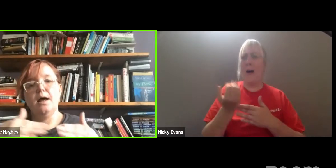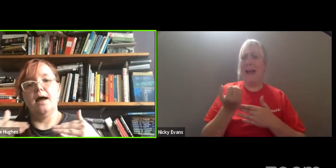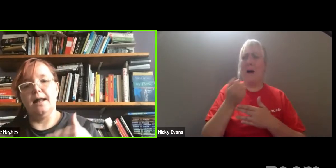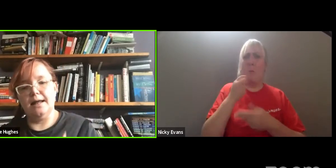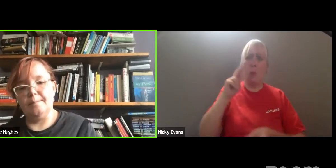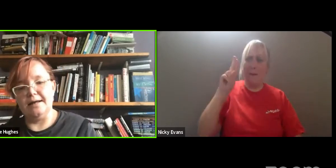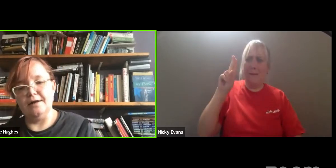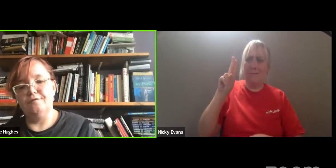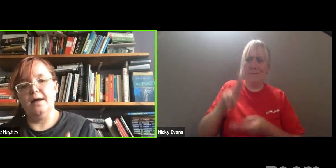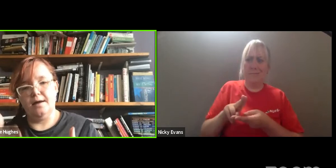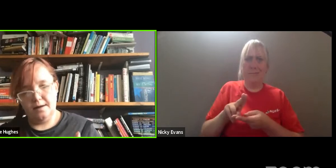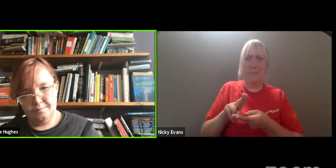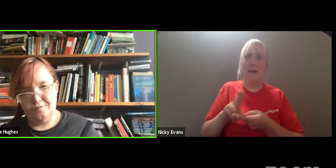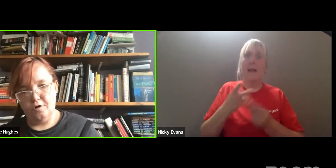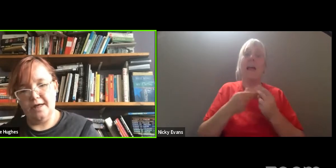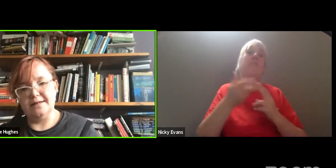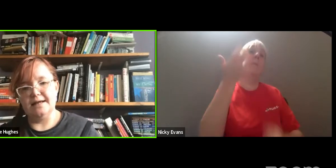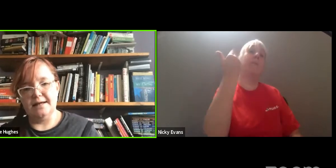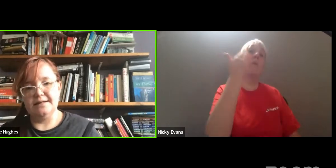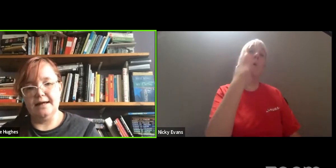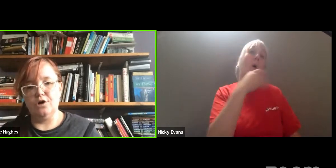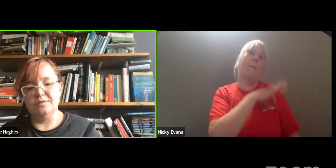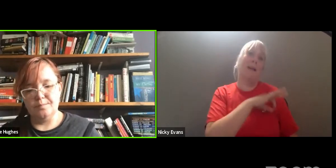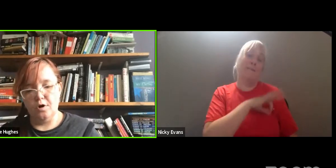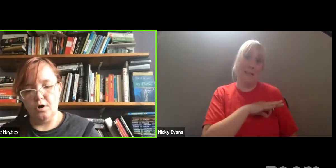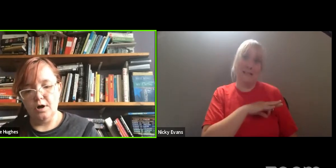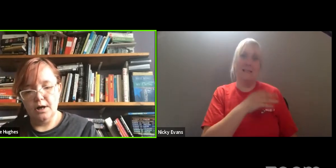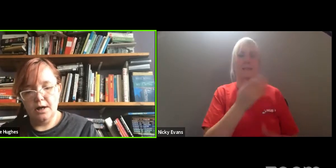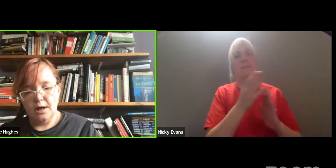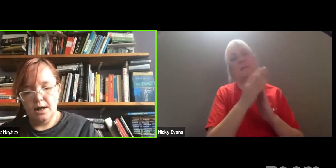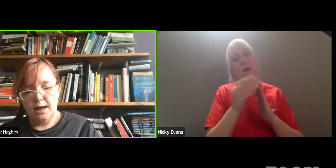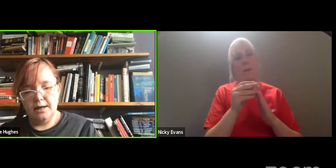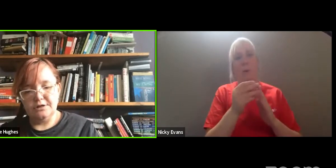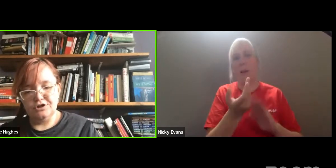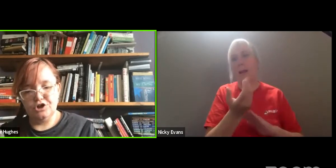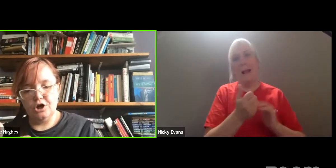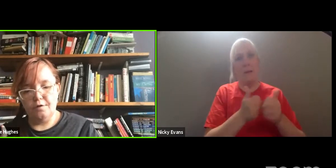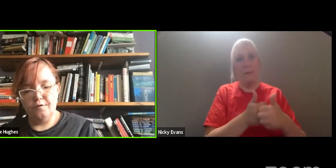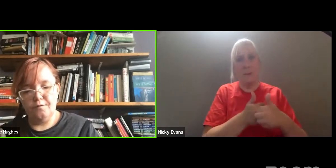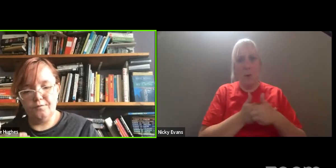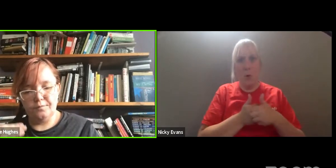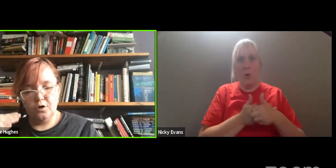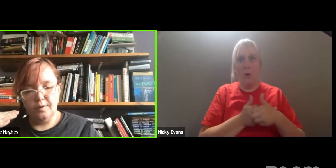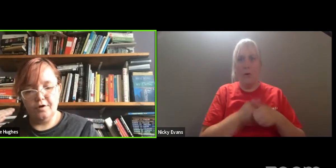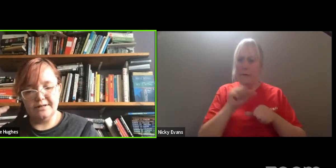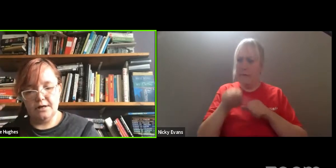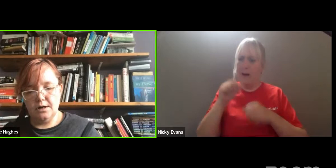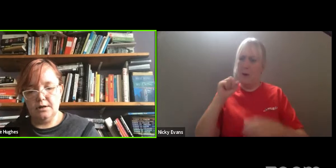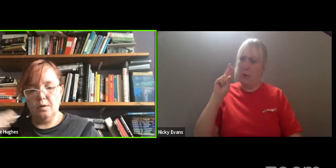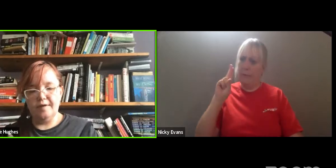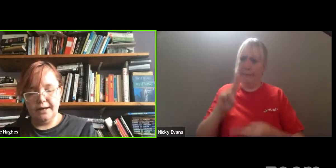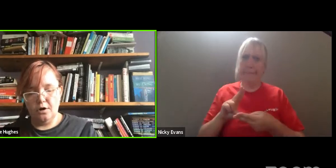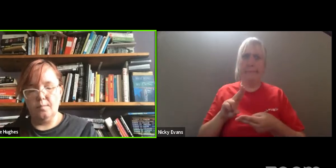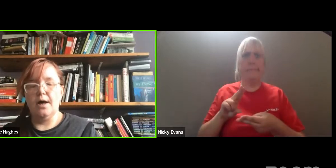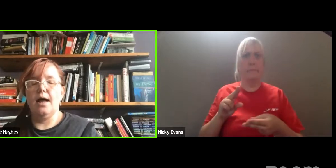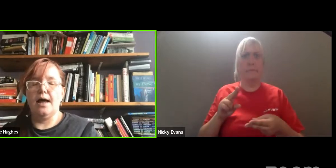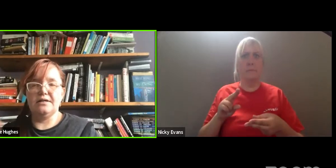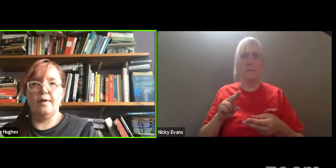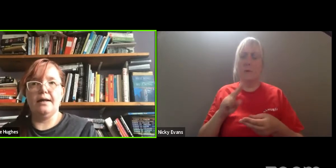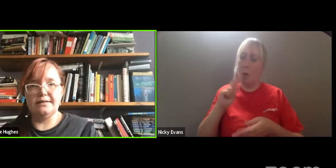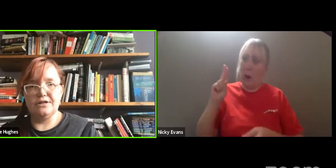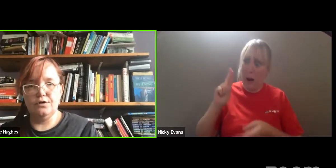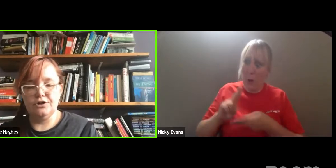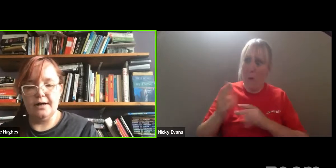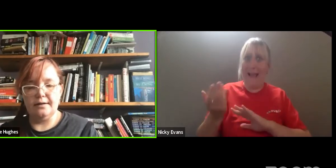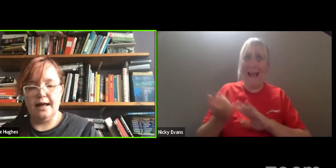on a benefit before that, say income support. And so you've got to come across a lower income